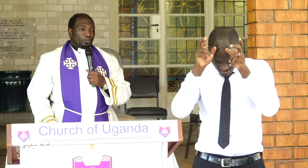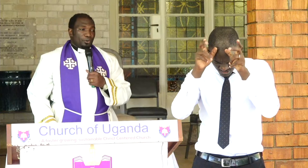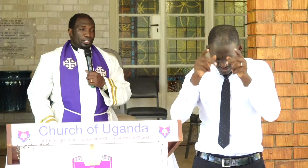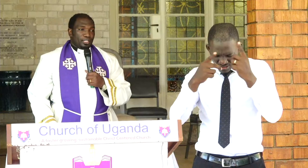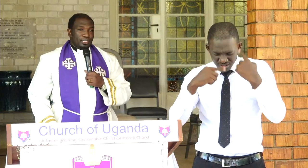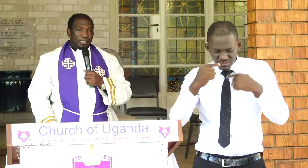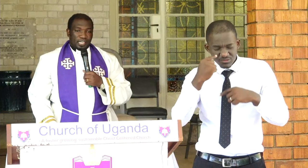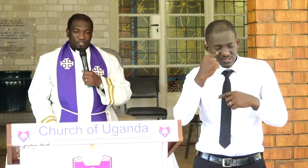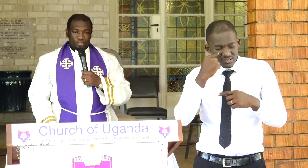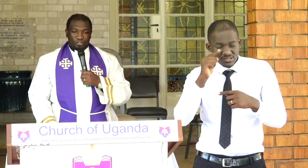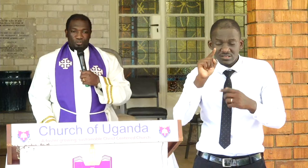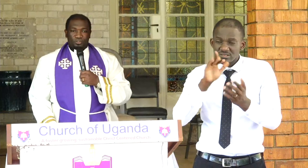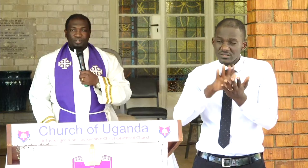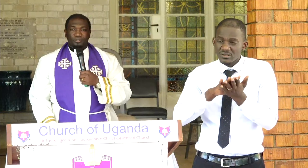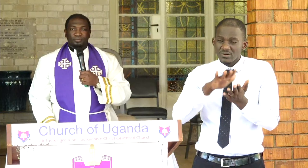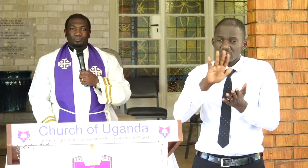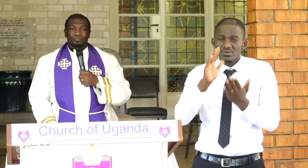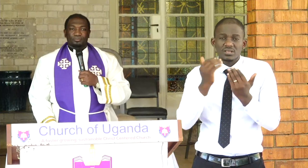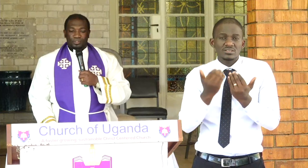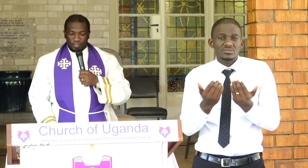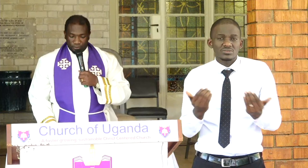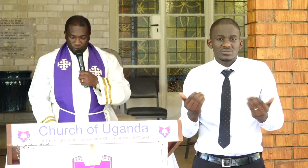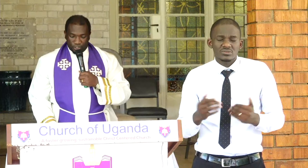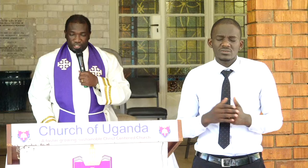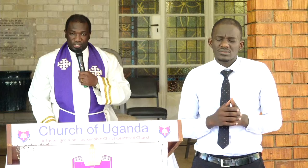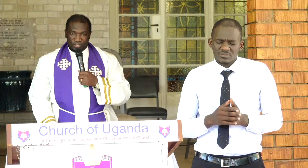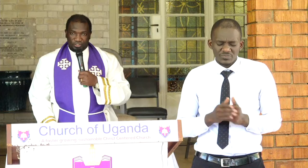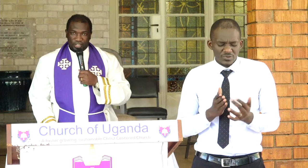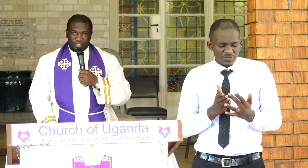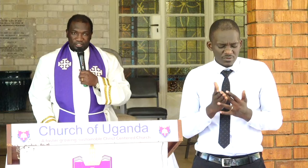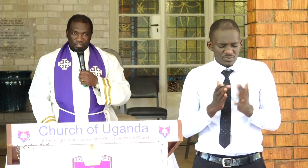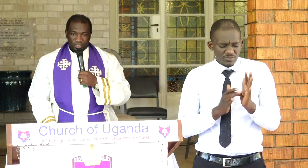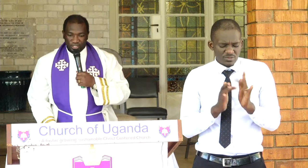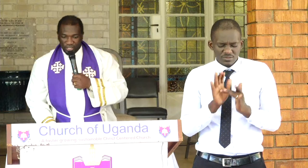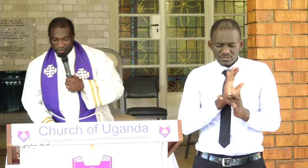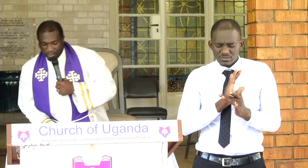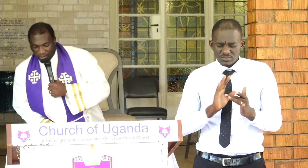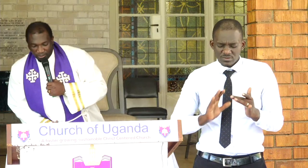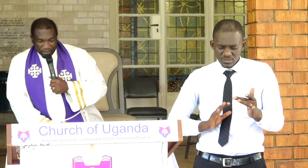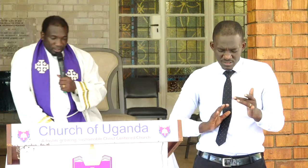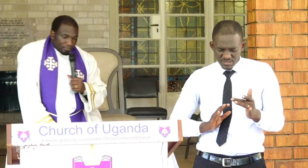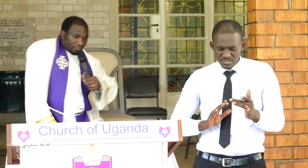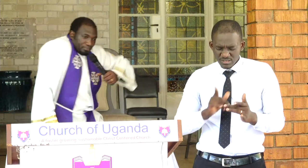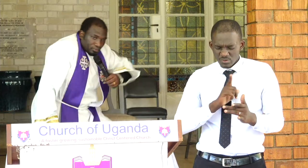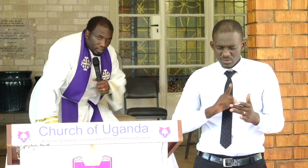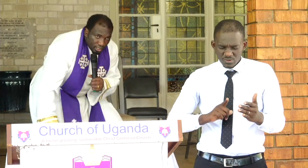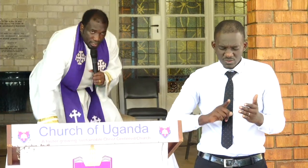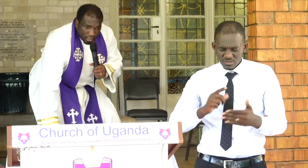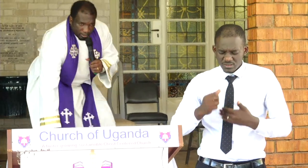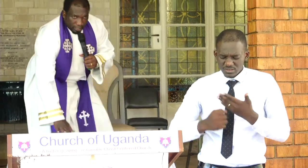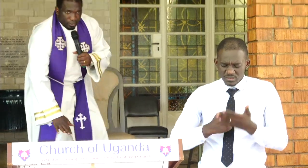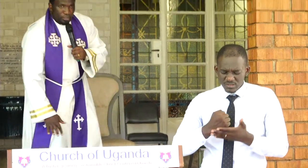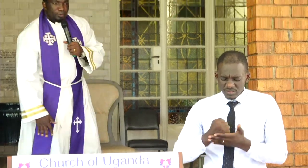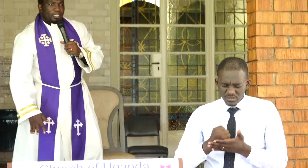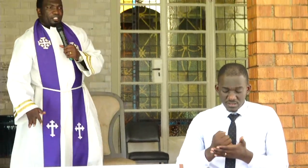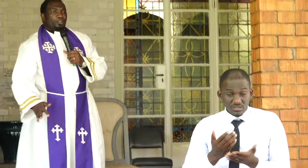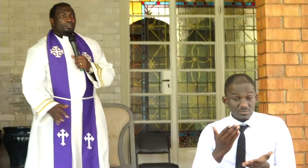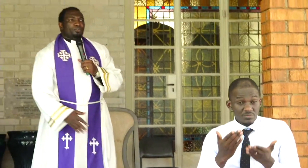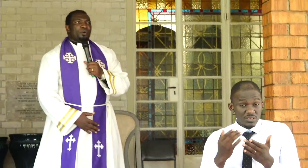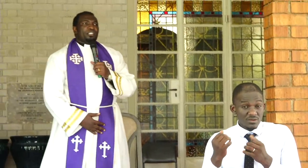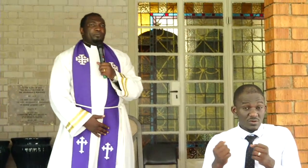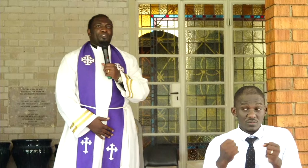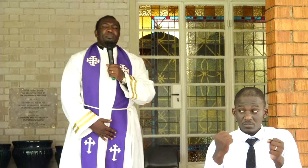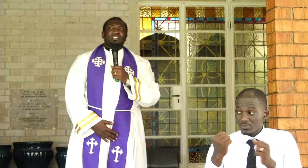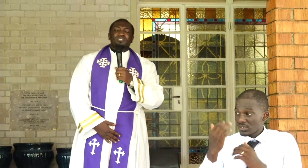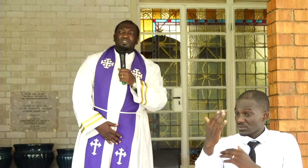your glory as your children. Through Jesus Christ, our Lord. And may the Almighty God,